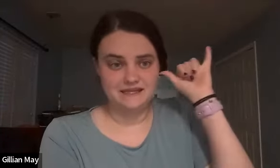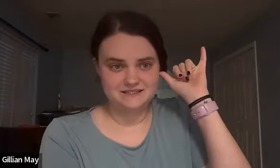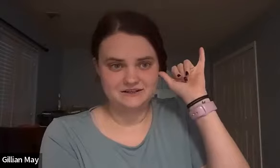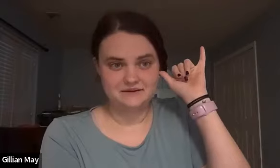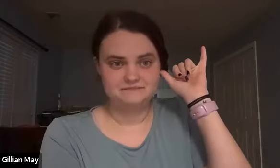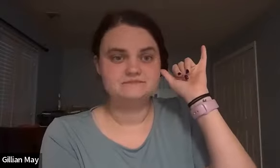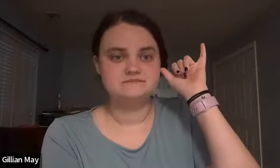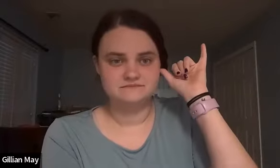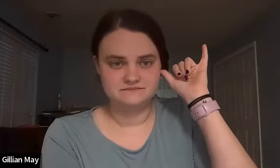Yesterday.